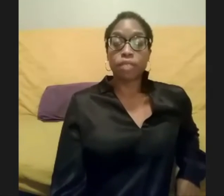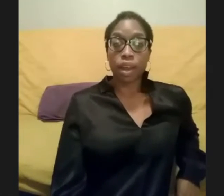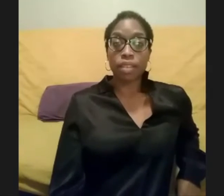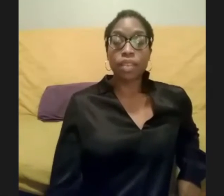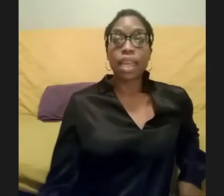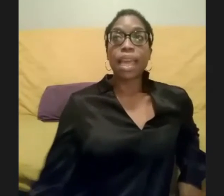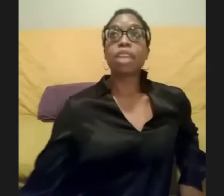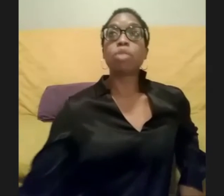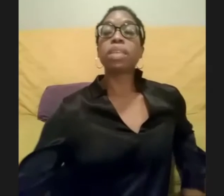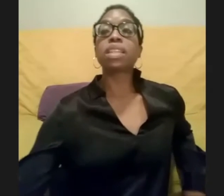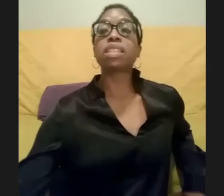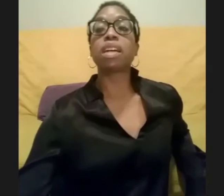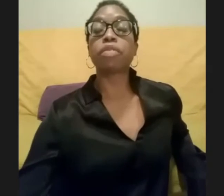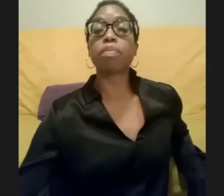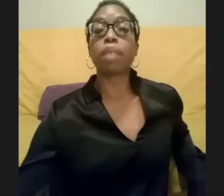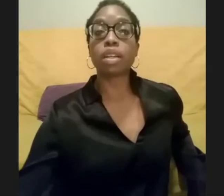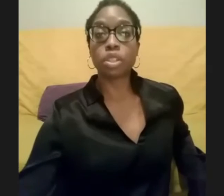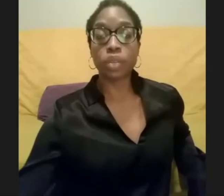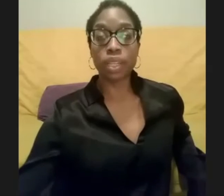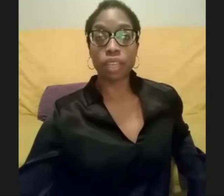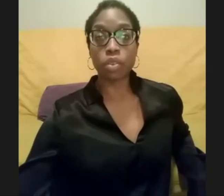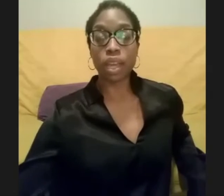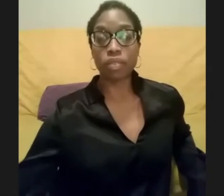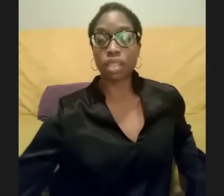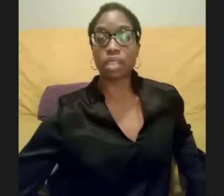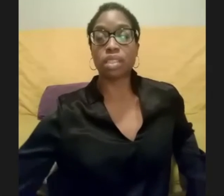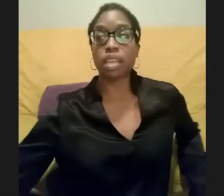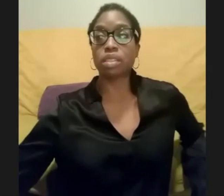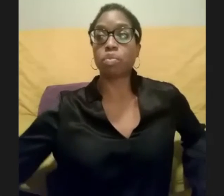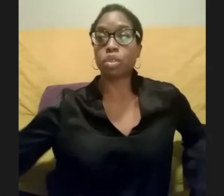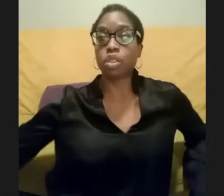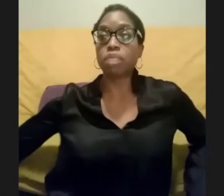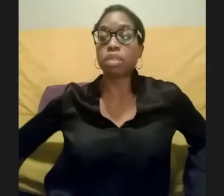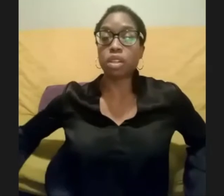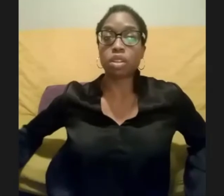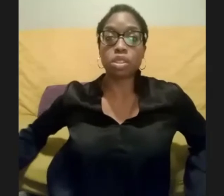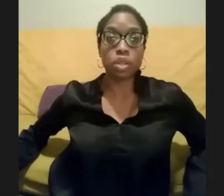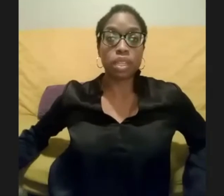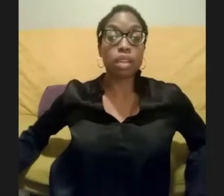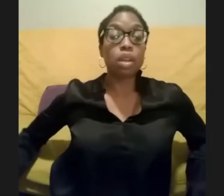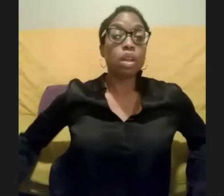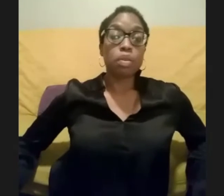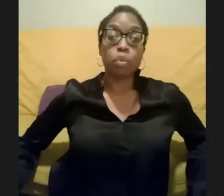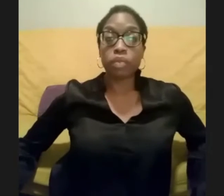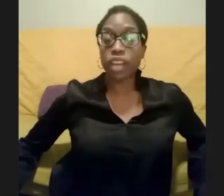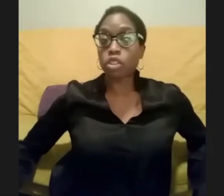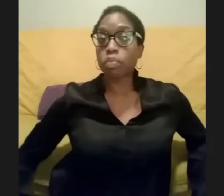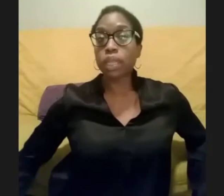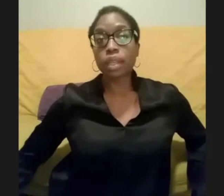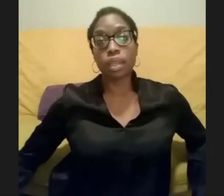CA-125, and normally it's done for monitoring. Like if you have, like, let's say some symptoms that are concerning, like weird vaginal bleeding,